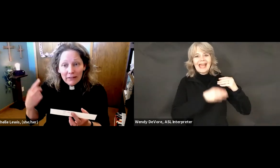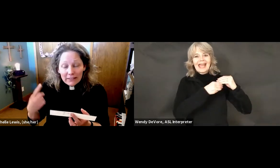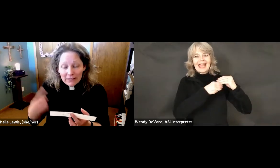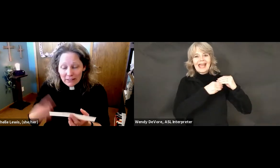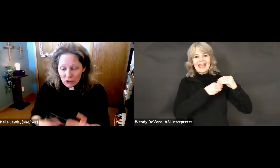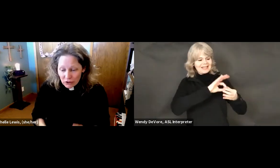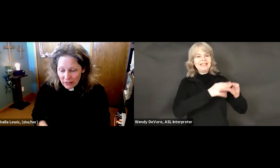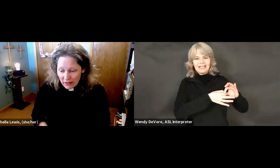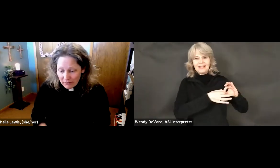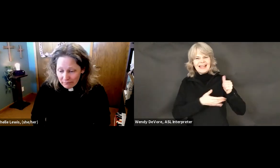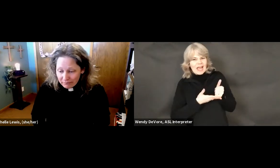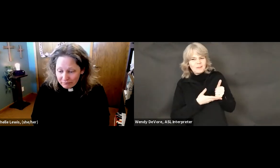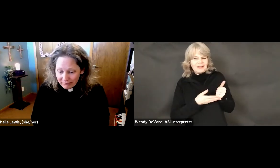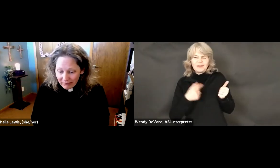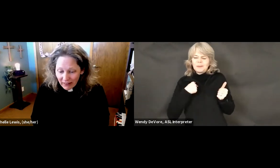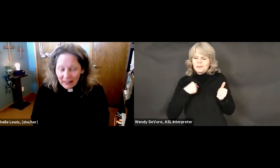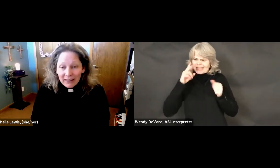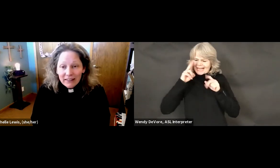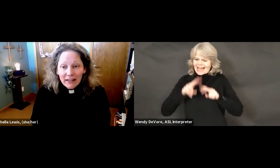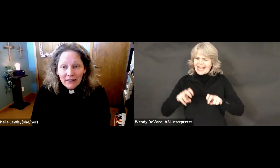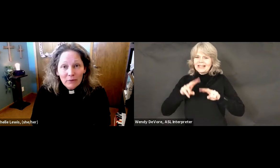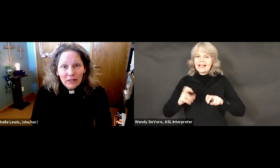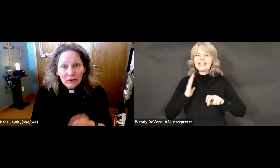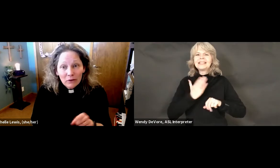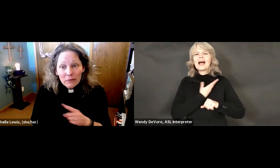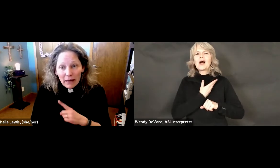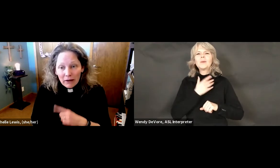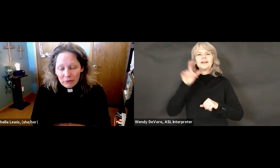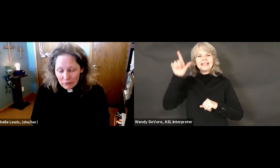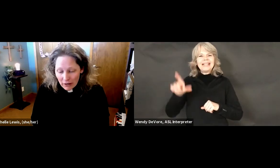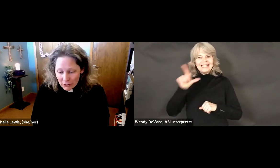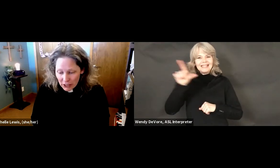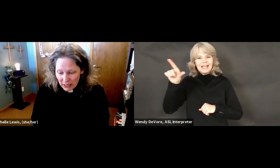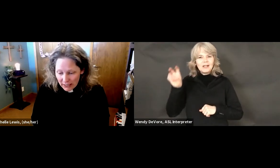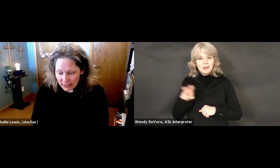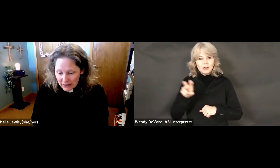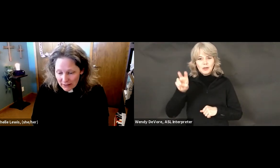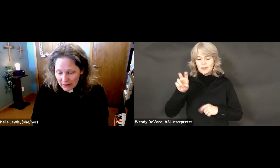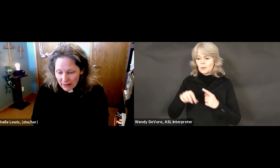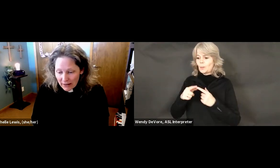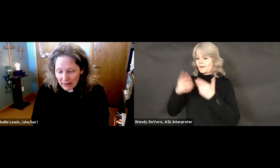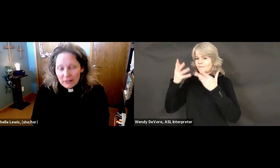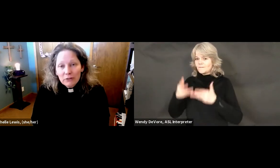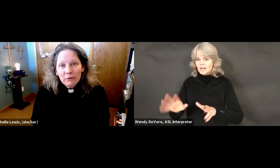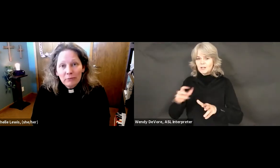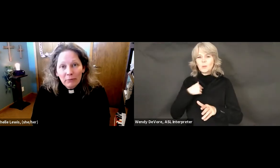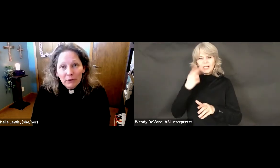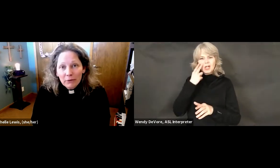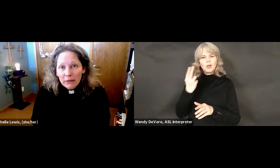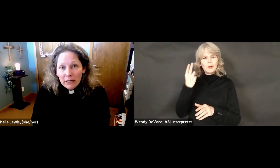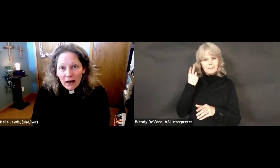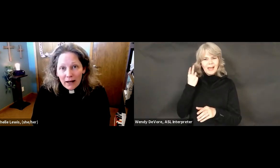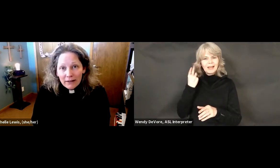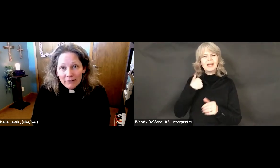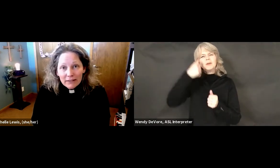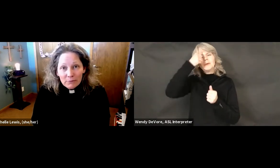our Lenten journey. And at the end, then we can look back through our chains to remember